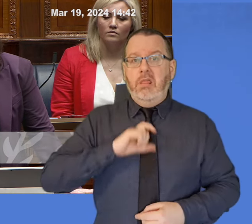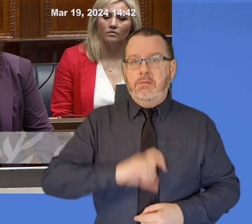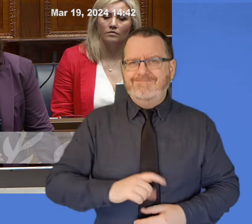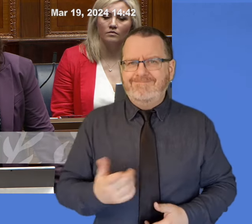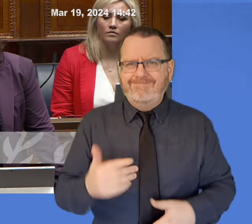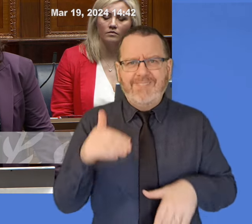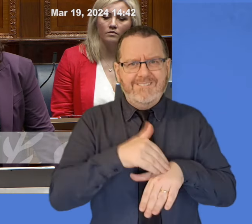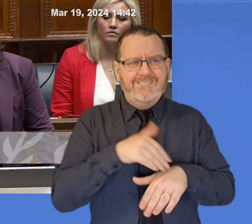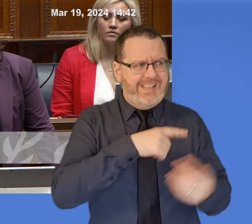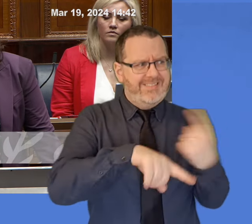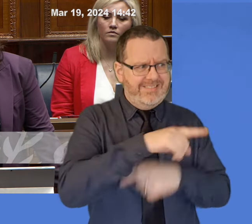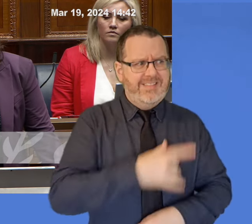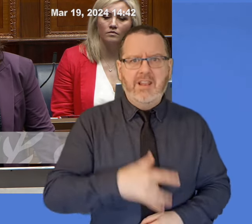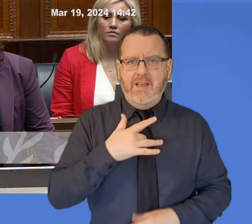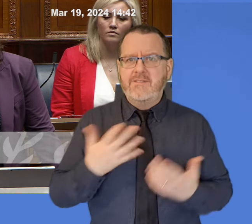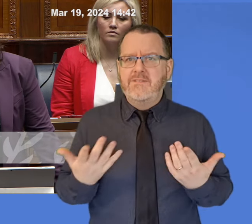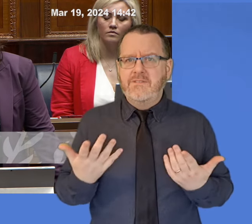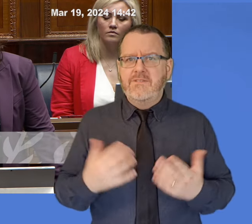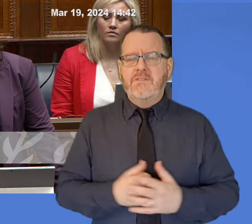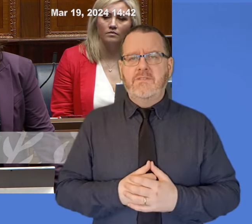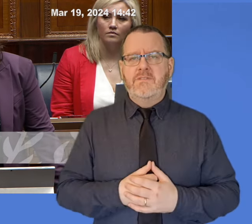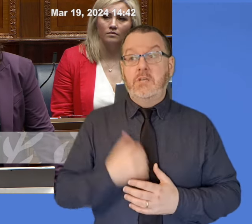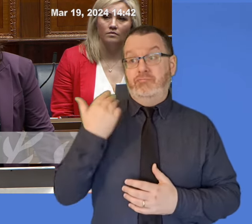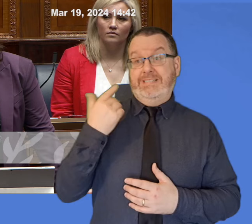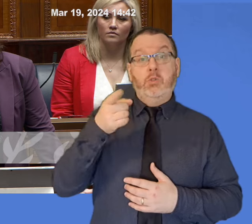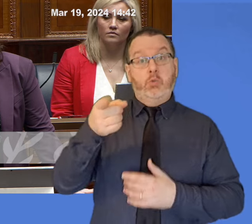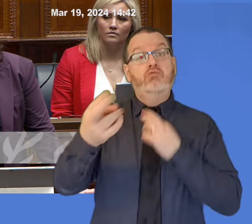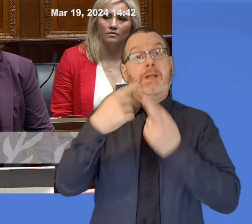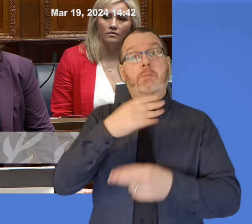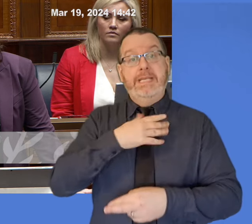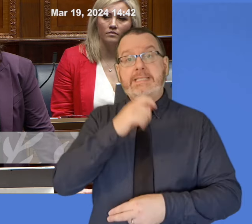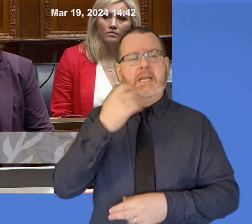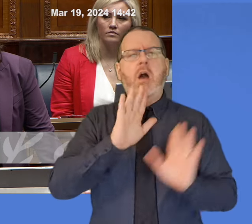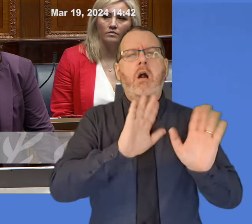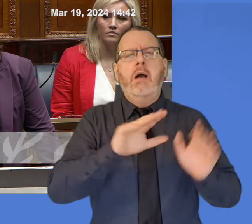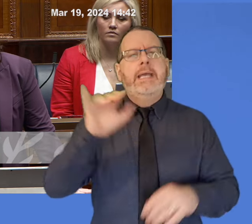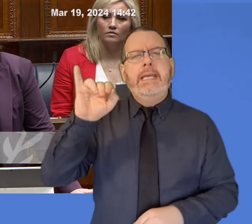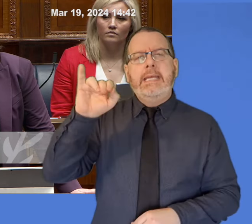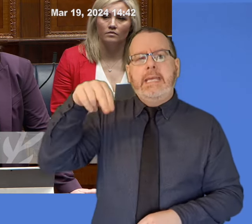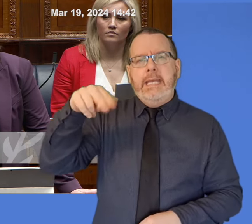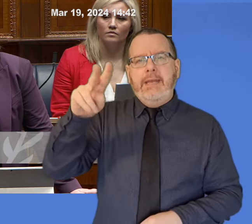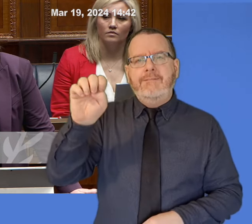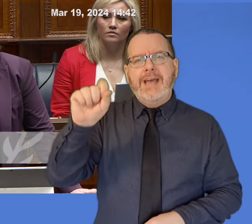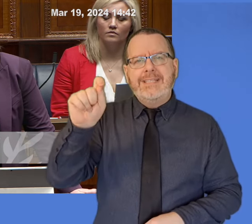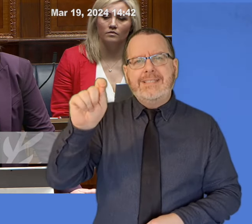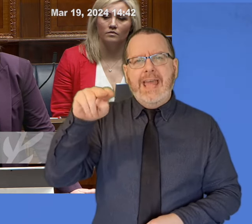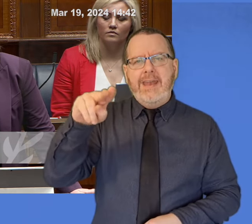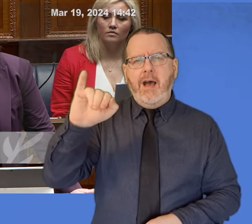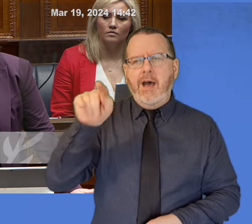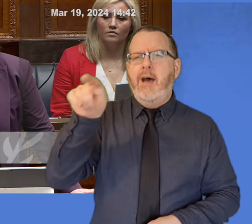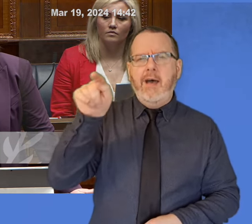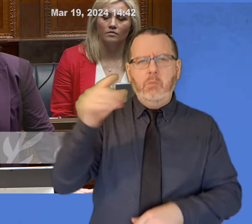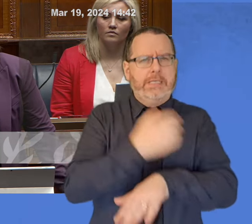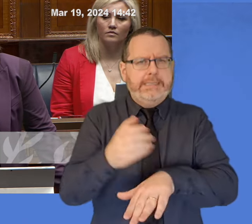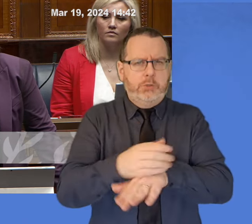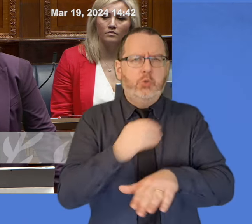in a recent response to me, you said that Invest NI are continuing to engage with BT. What does that engagement look like, and is that